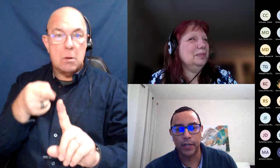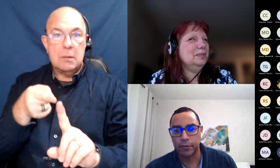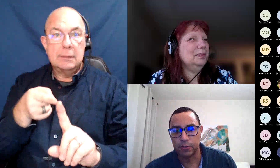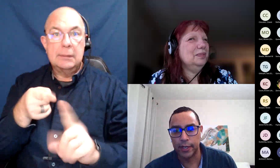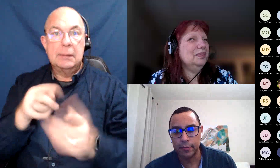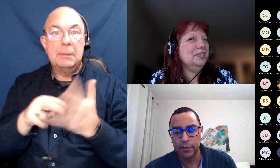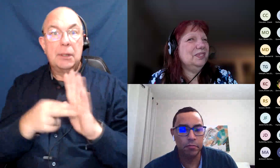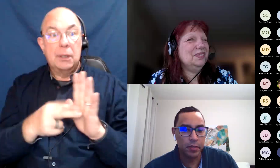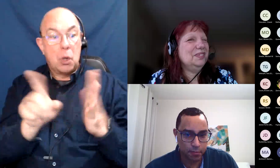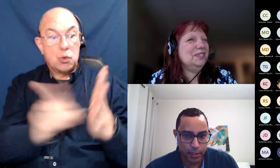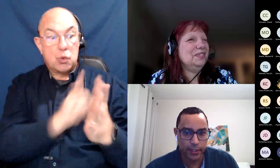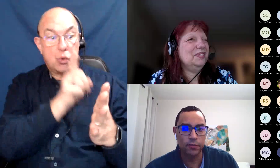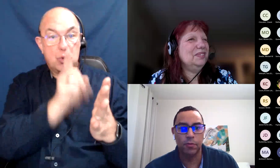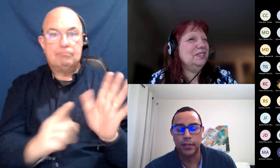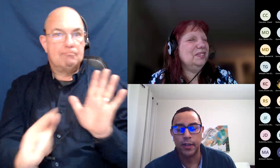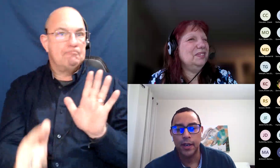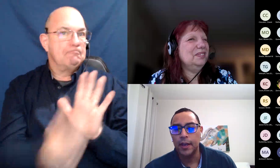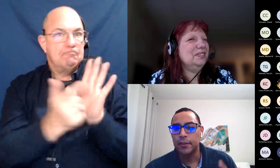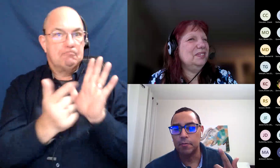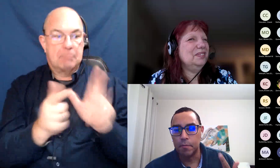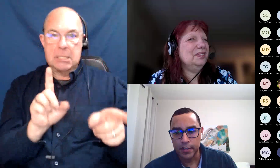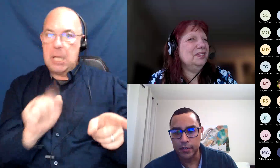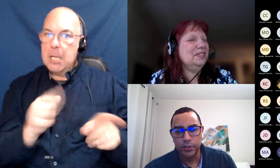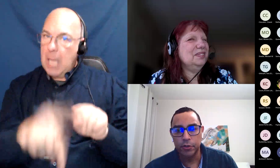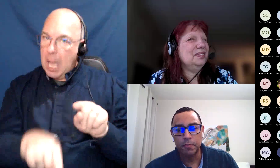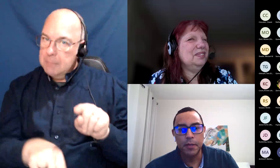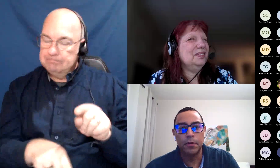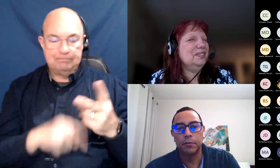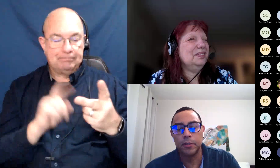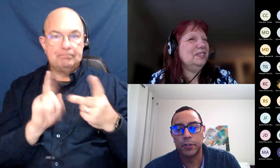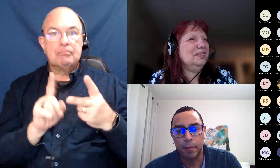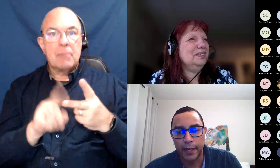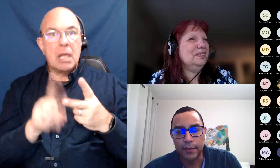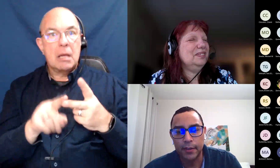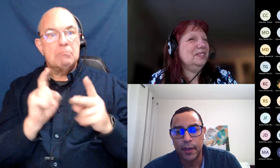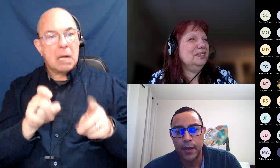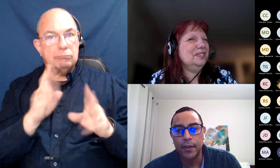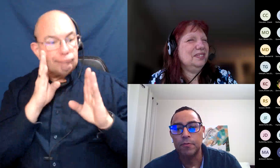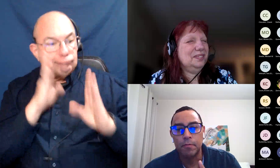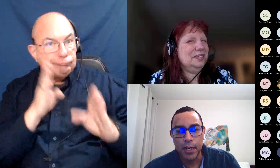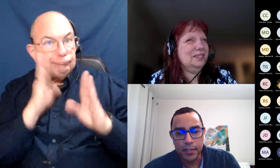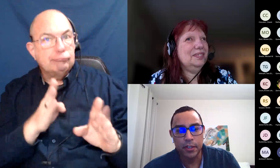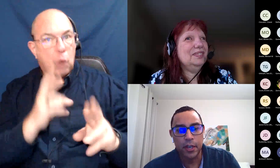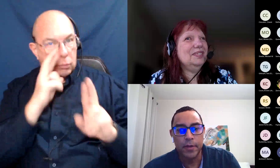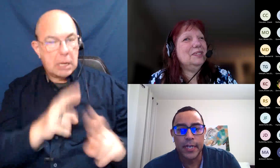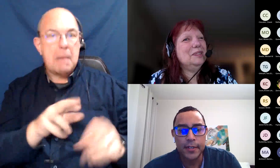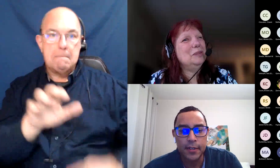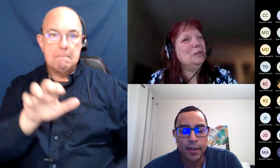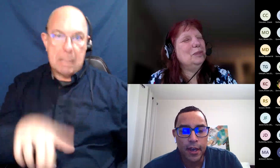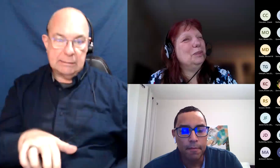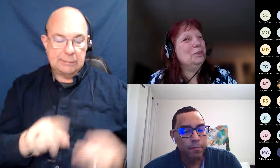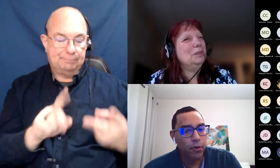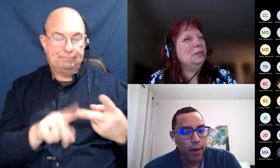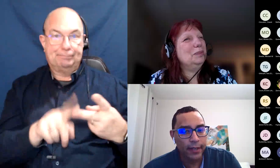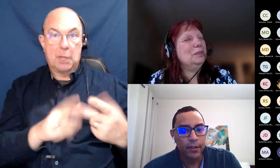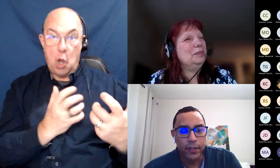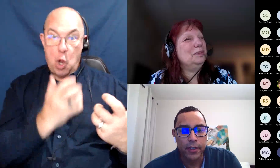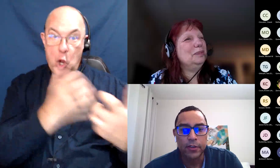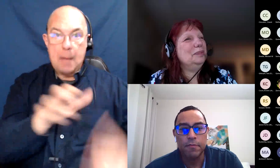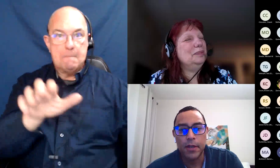discriminate on various grounds. Disability is one. You must treat people with respect. You must accommodate,